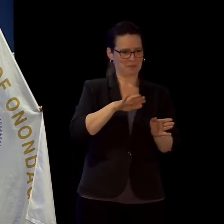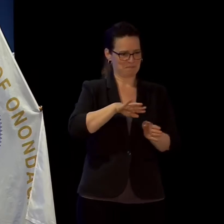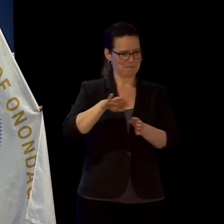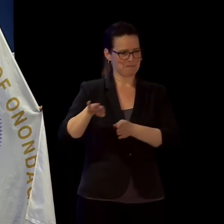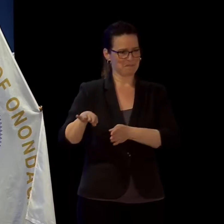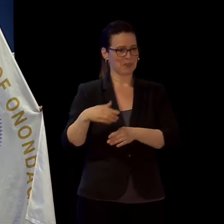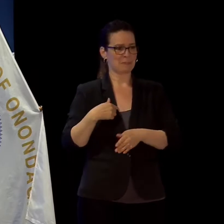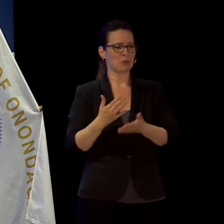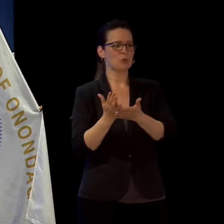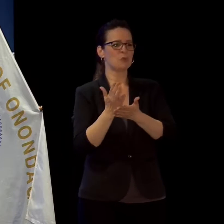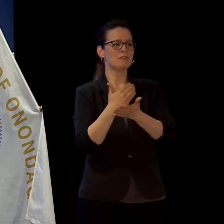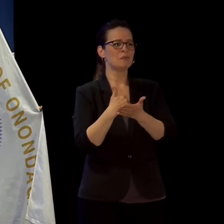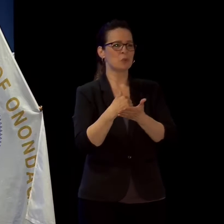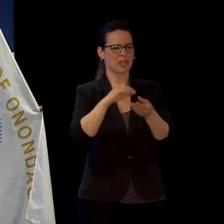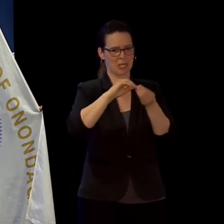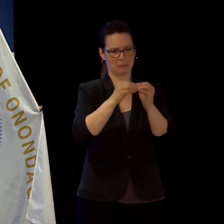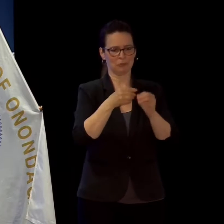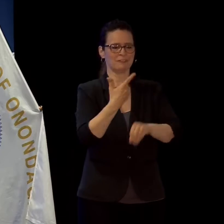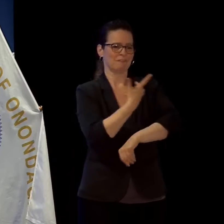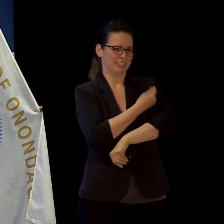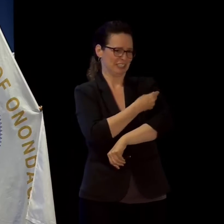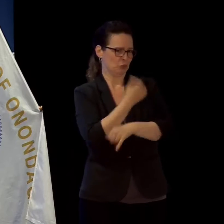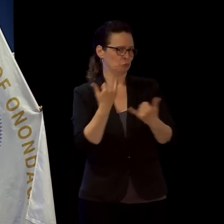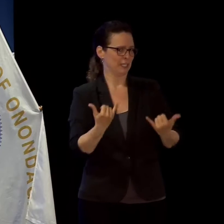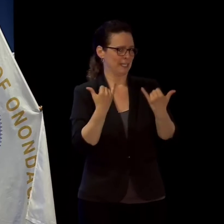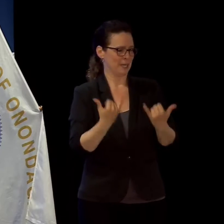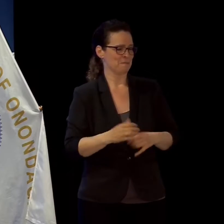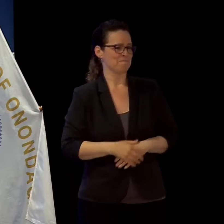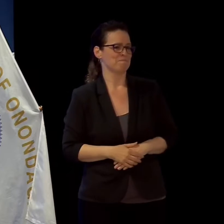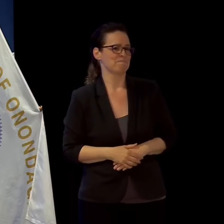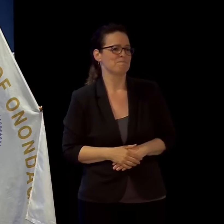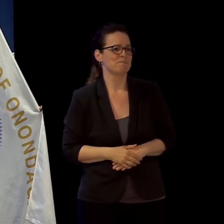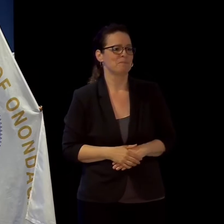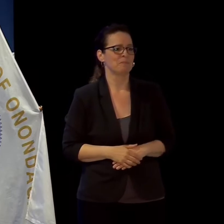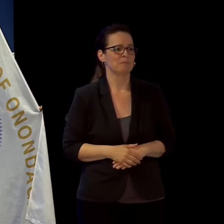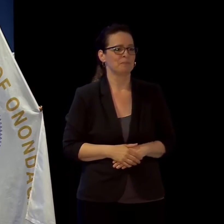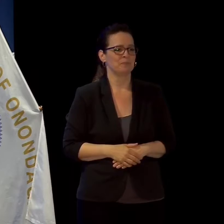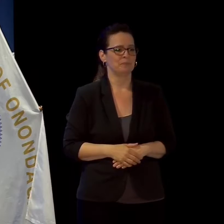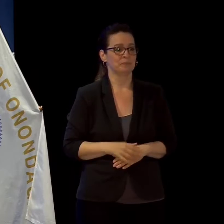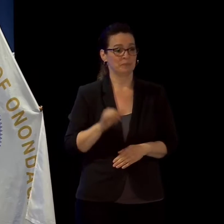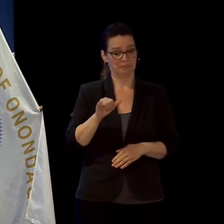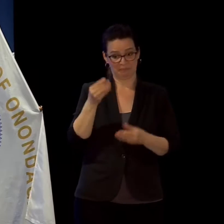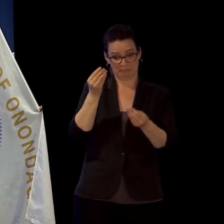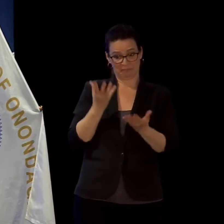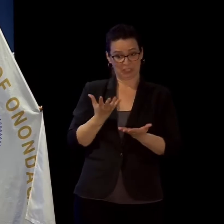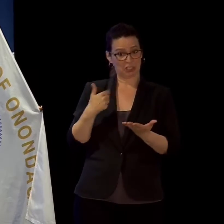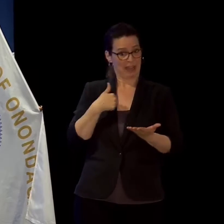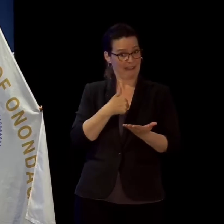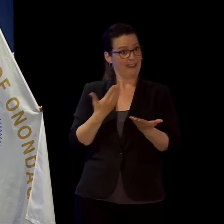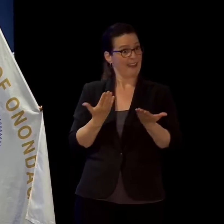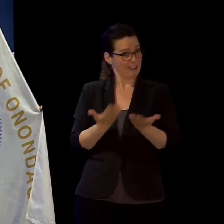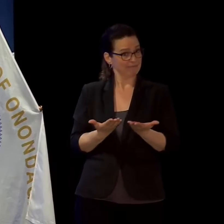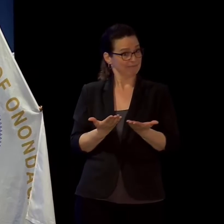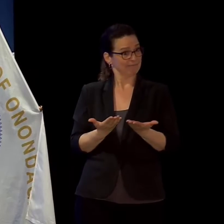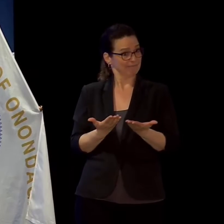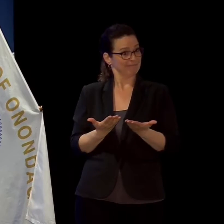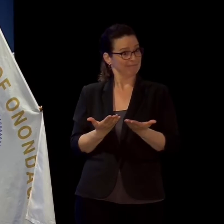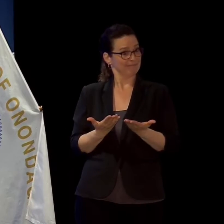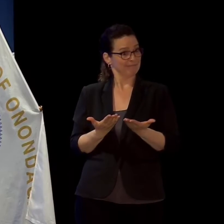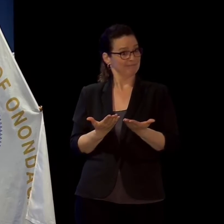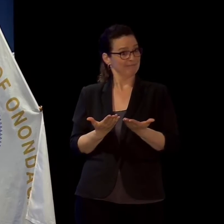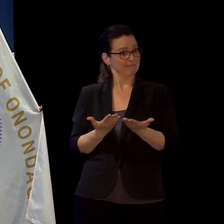vaccine stats first, then I'll go over these. So this data is the best data we have right now for the county. It